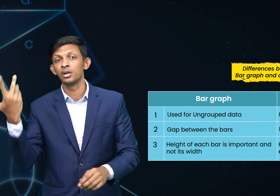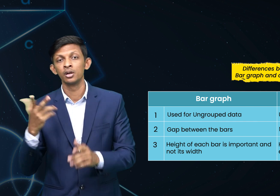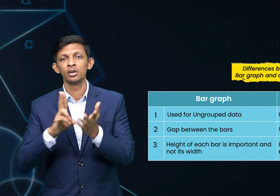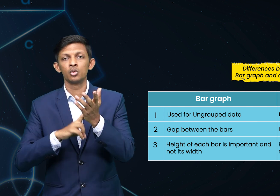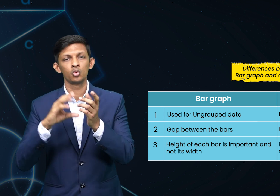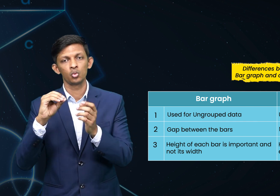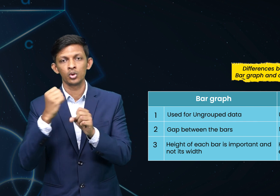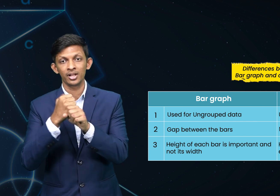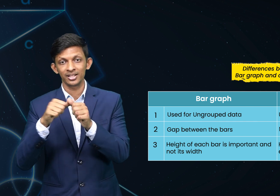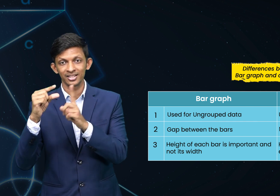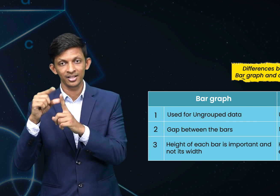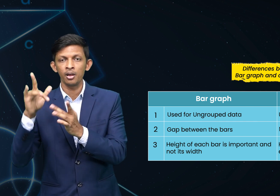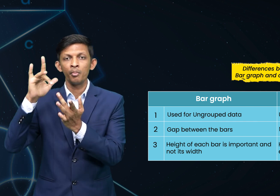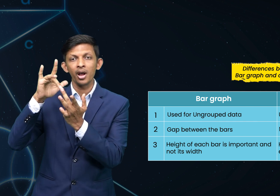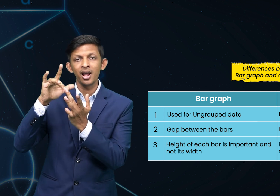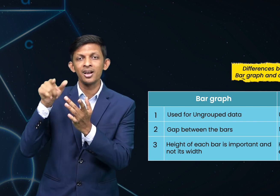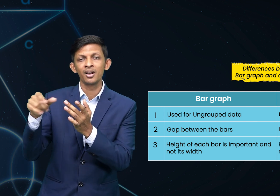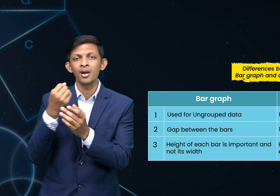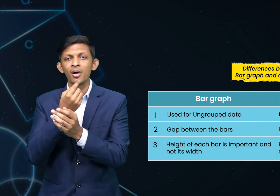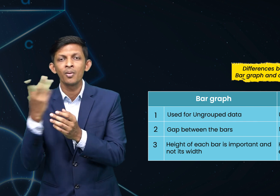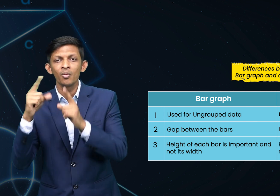No gap between rectangles.